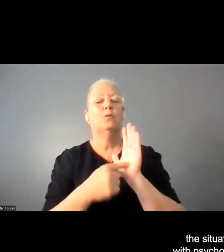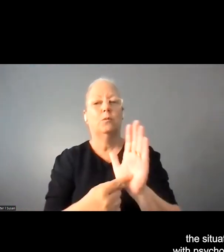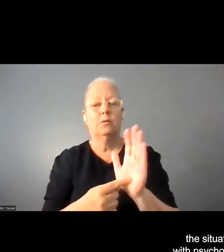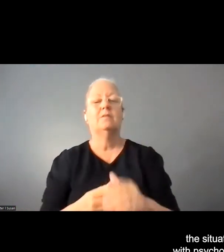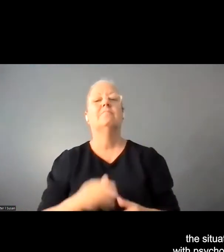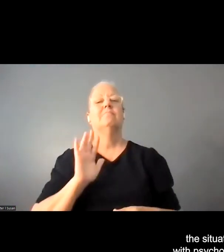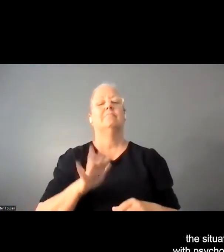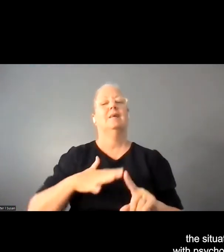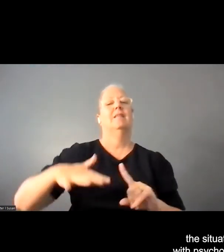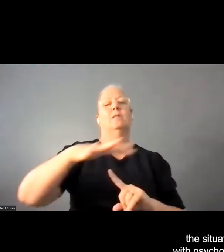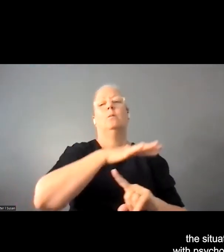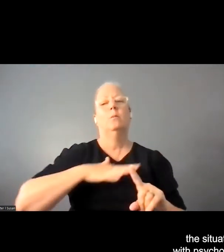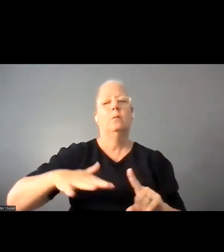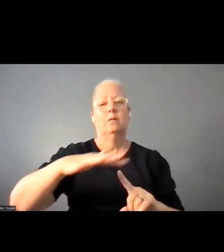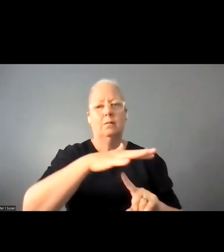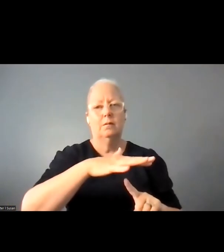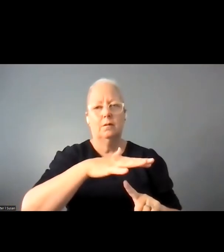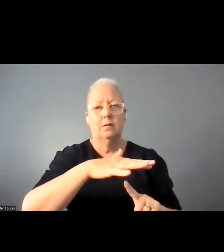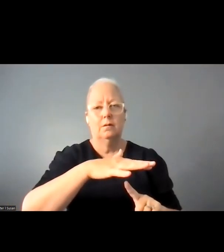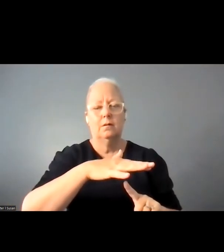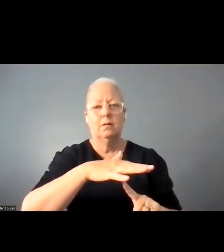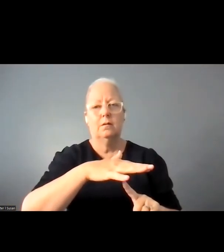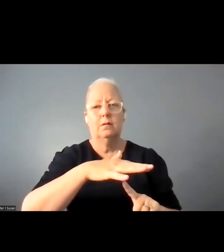person with psychosocial disability.